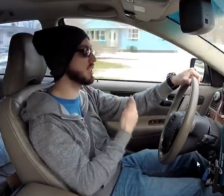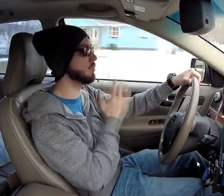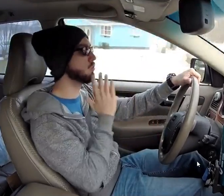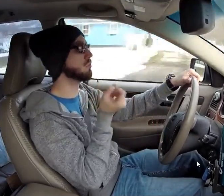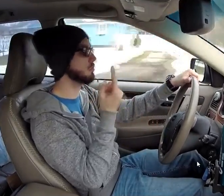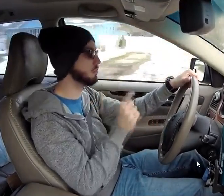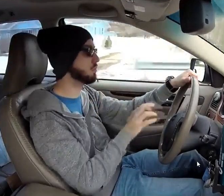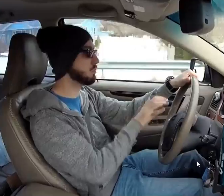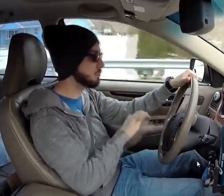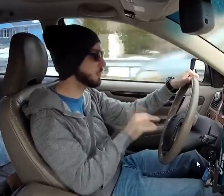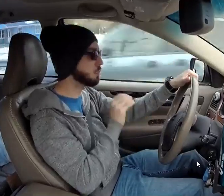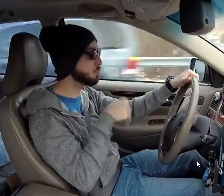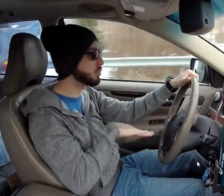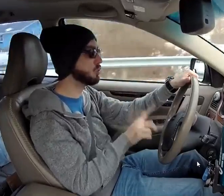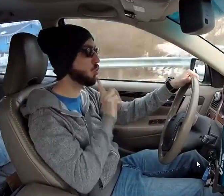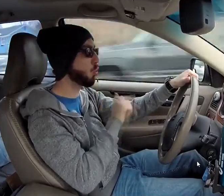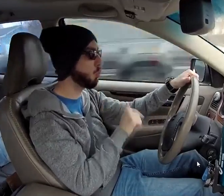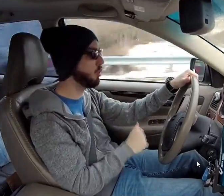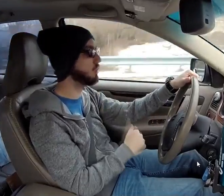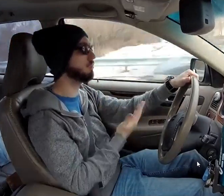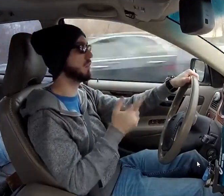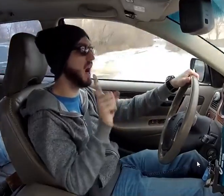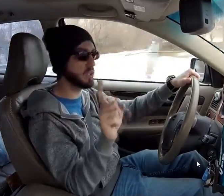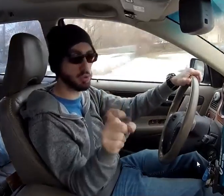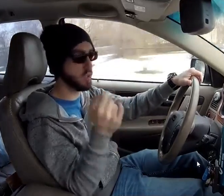And then finally, once you get their attention, you can give them your order at the window.